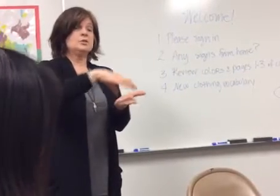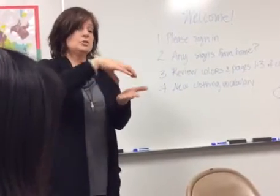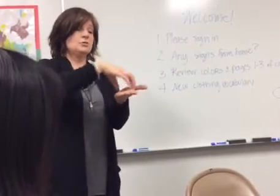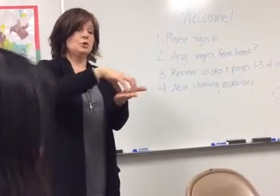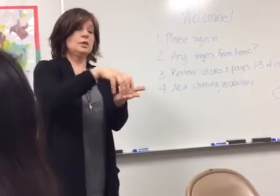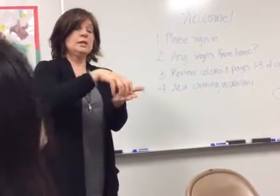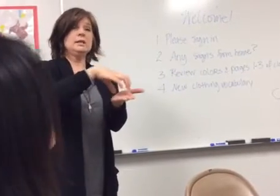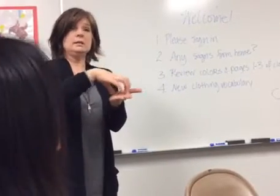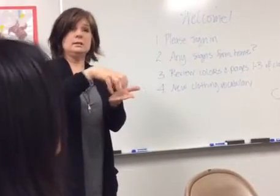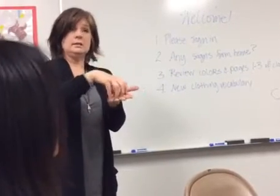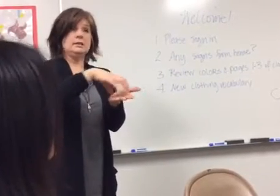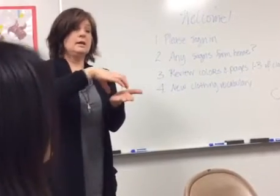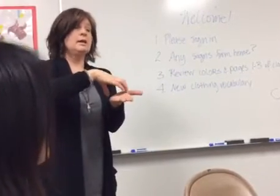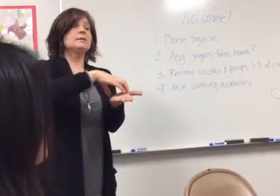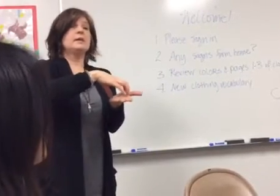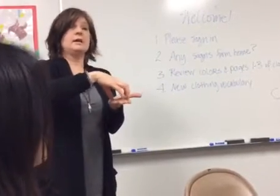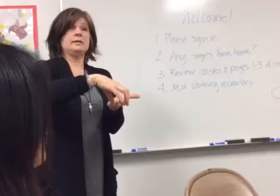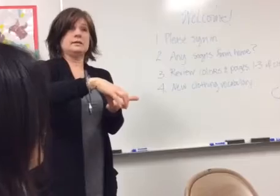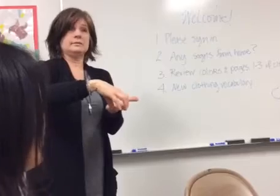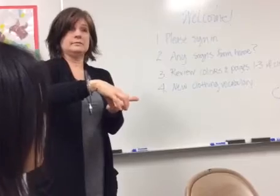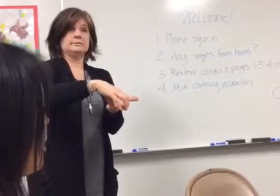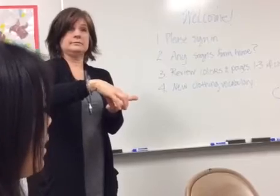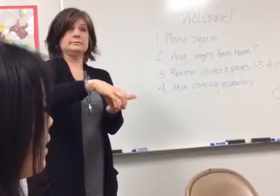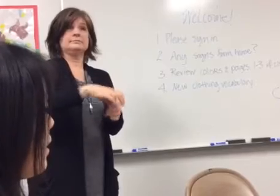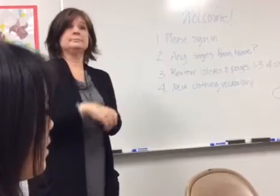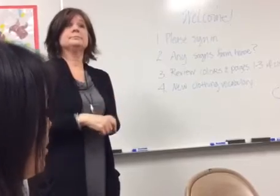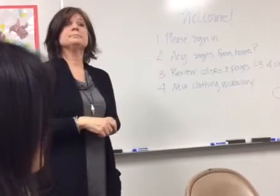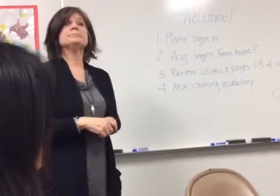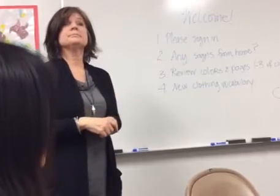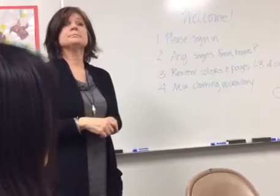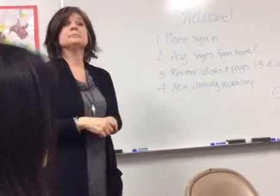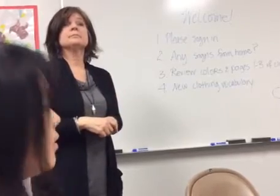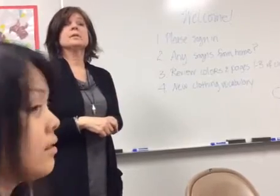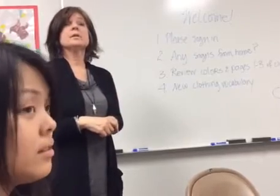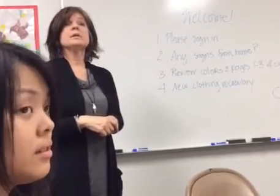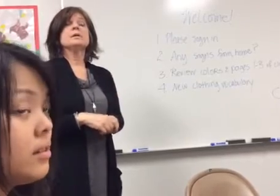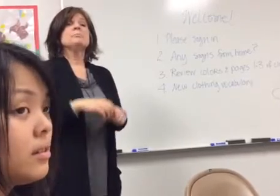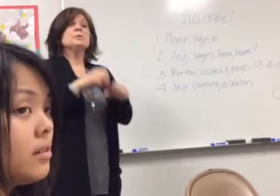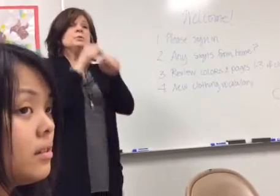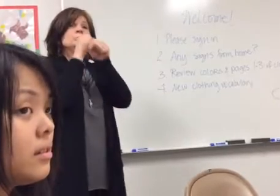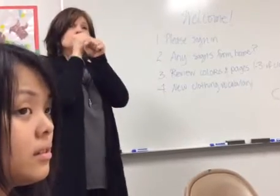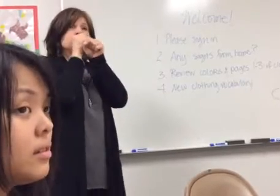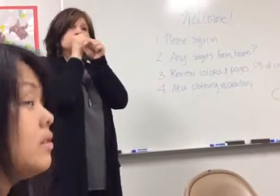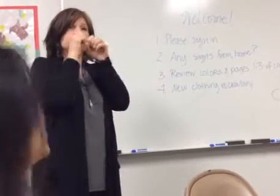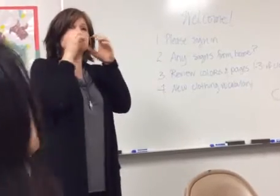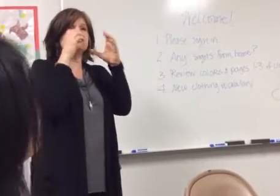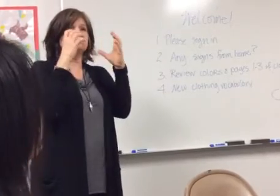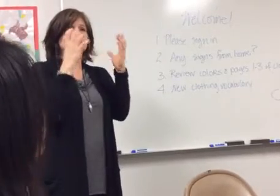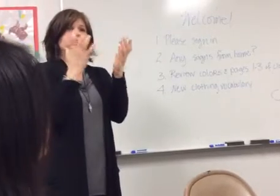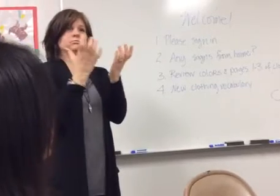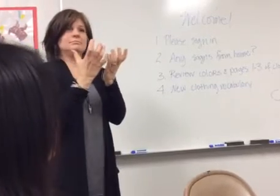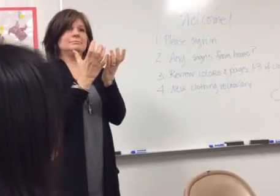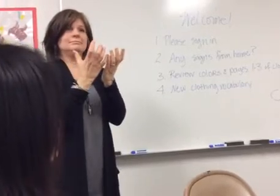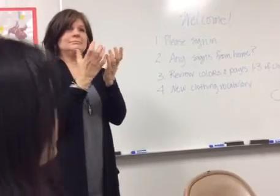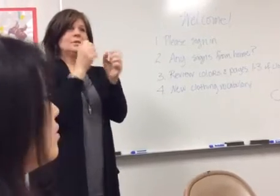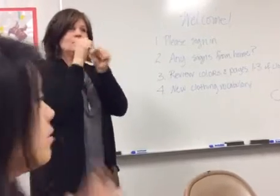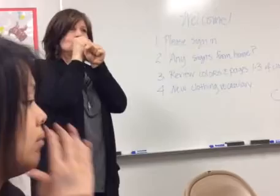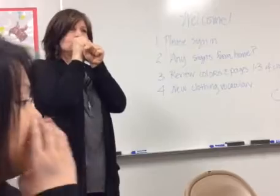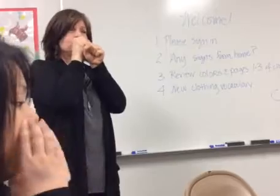So cookie and cake. What about balloon? Balloon? Tamaluku is no one,